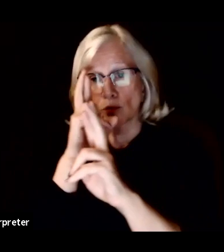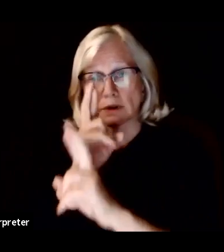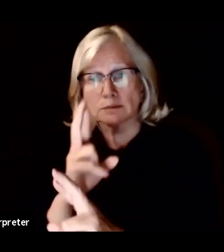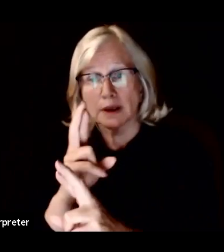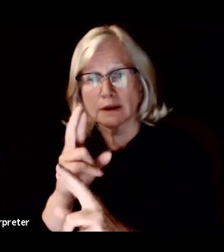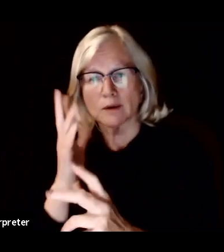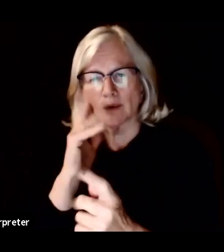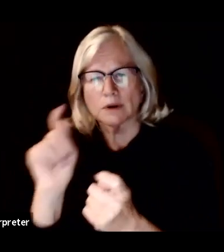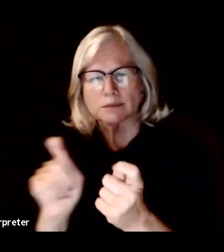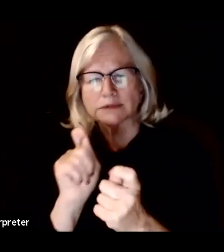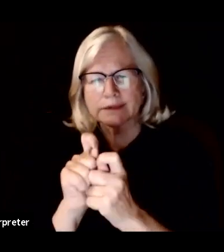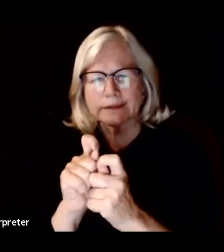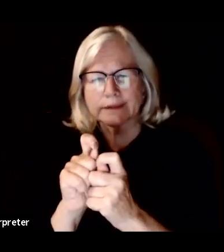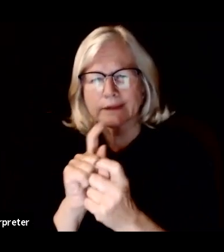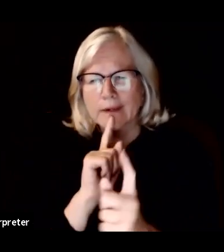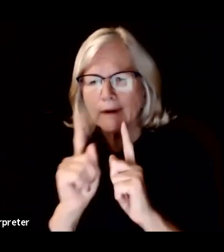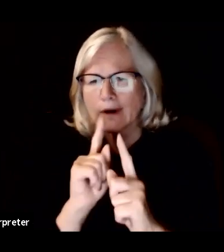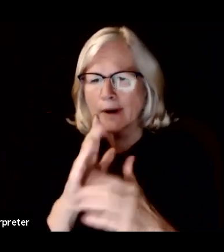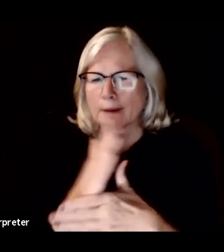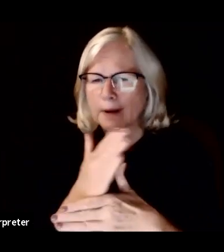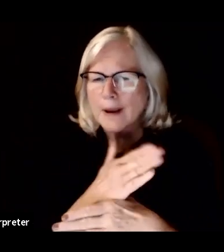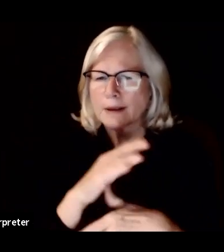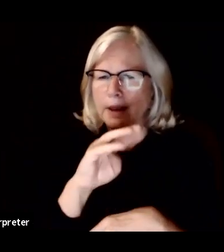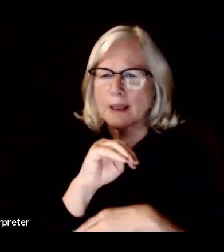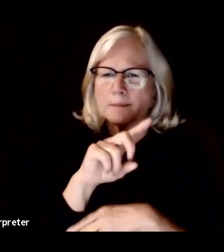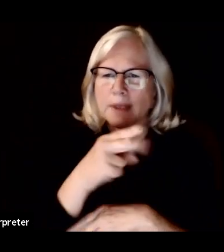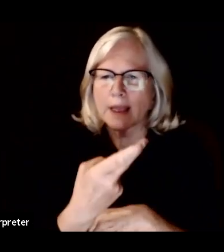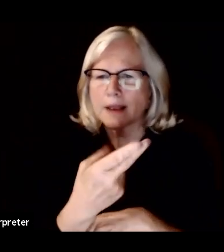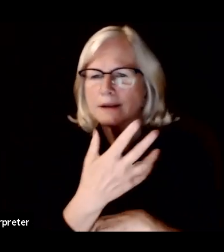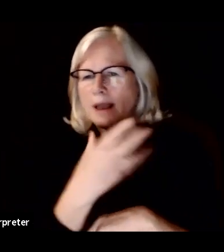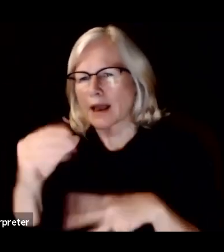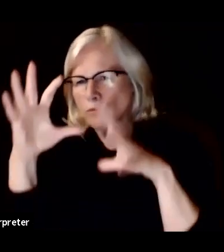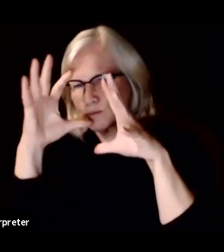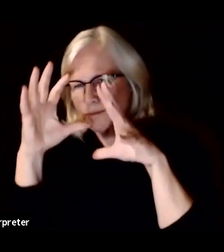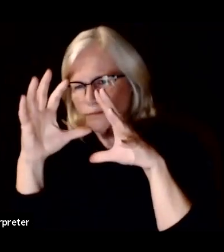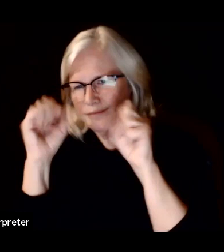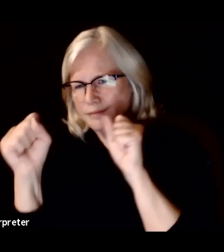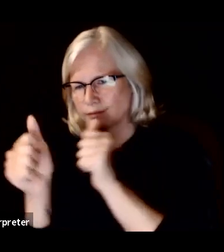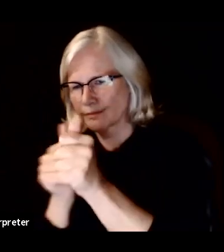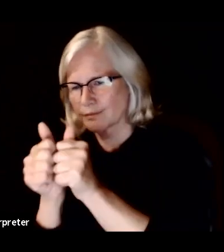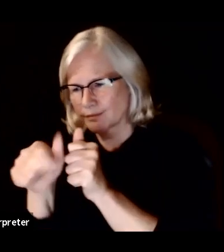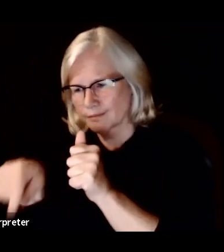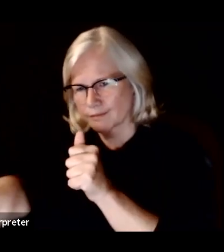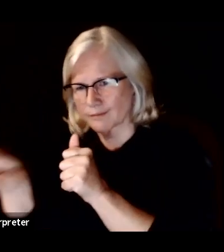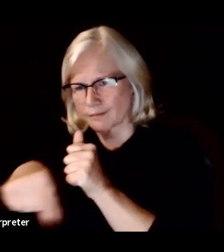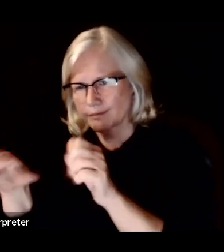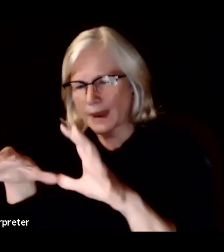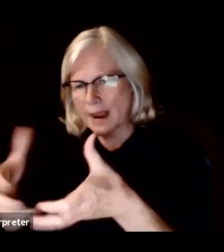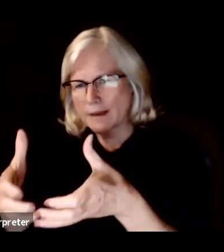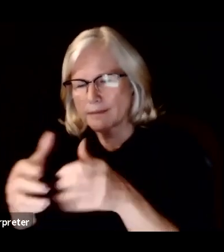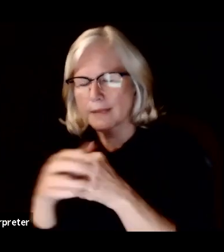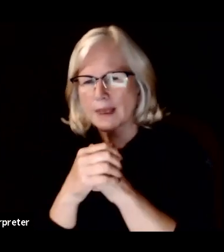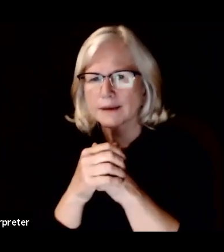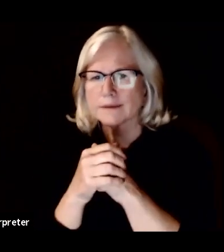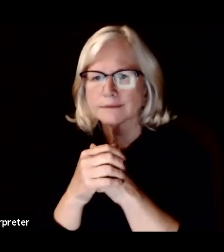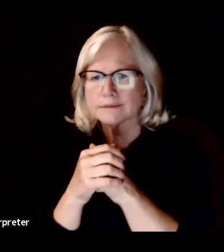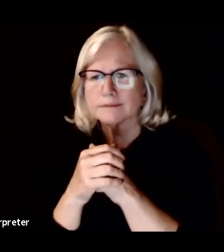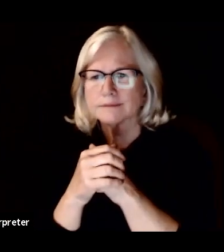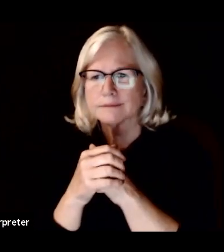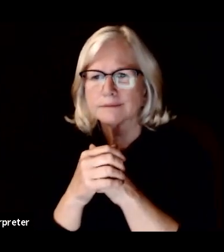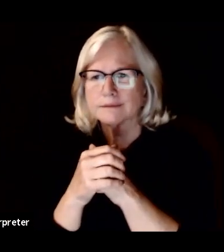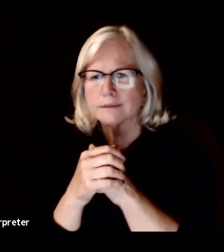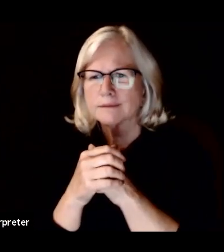just we're certainly available to answer questions if they have any. Is there anything that happens if they don't follow those